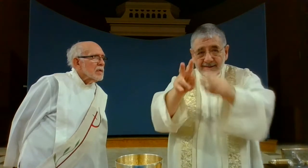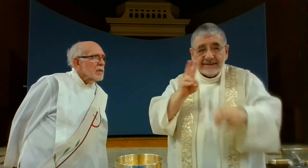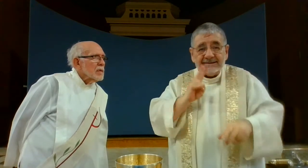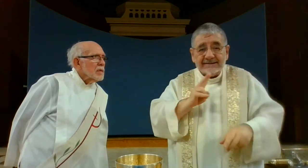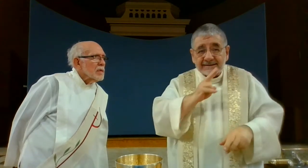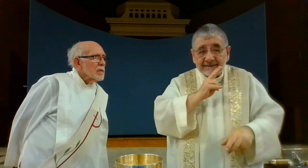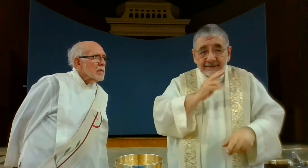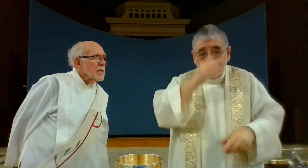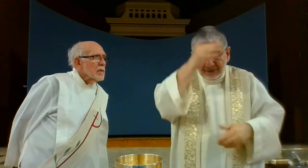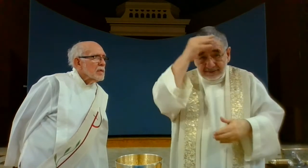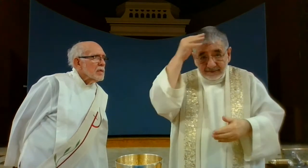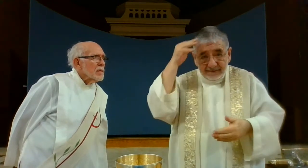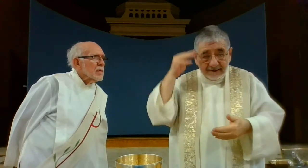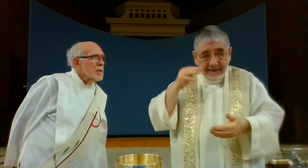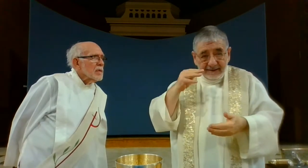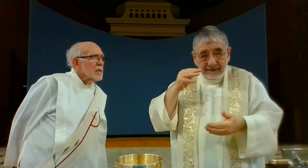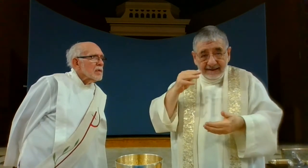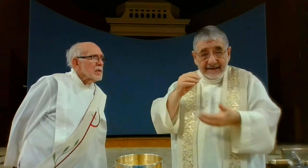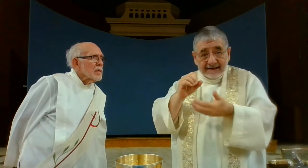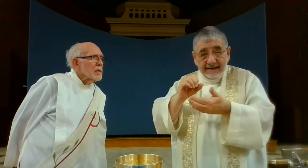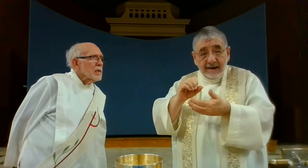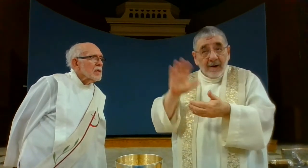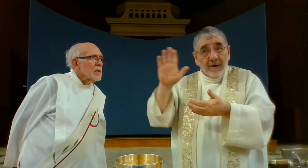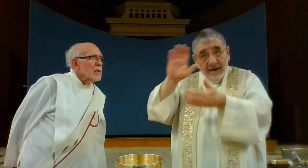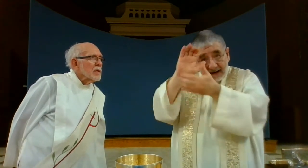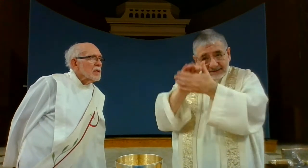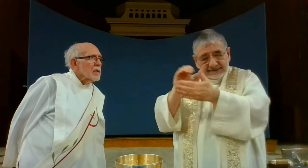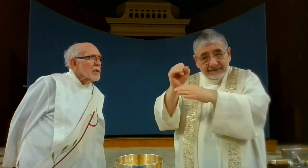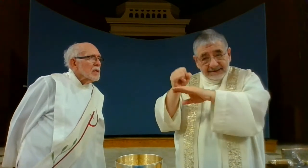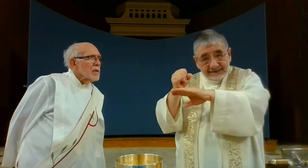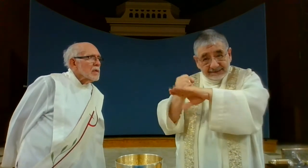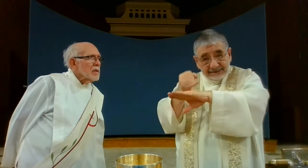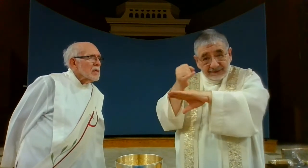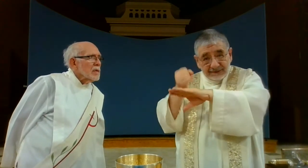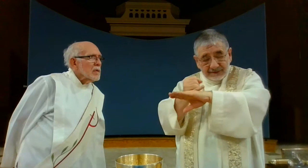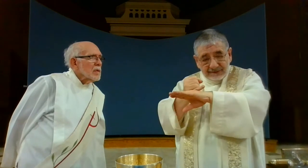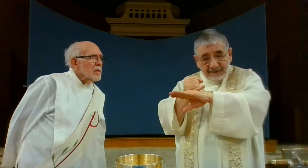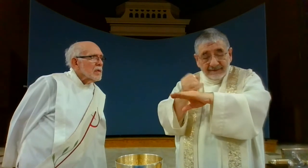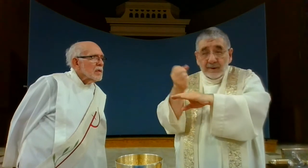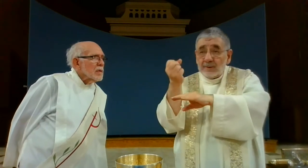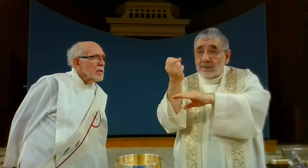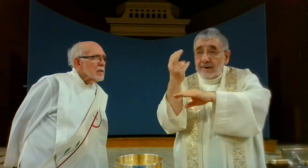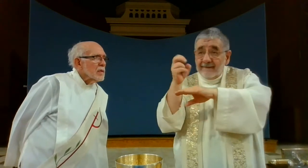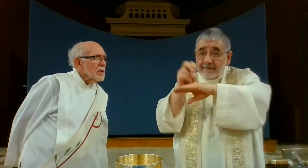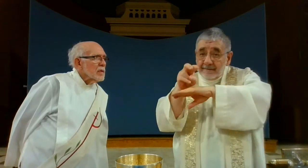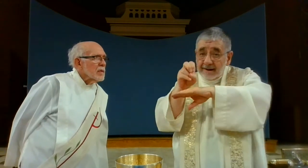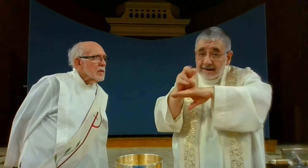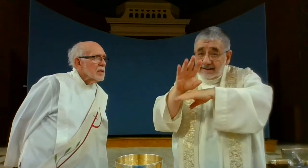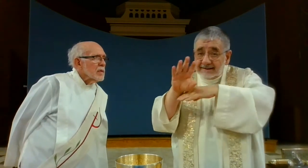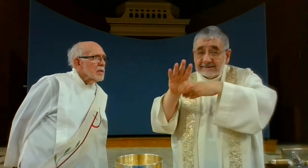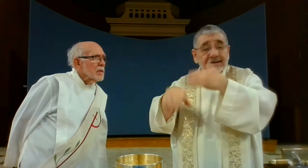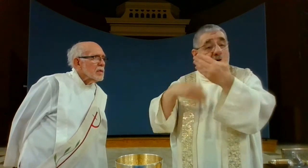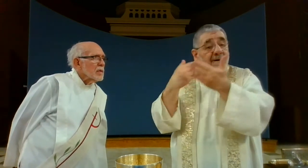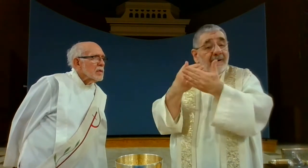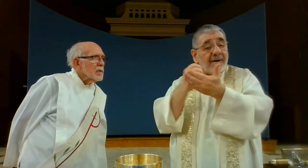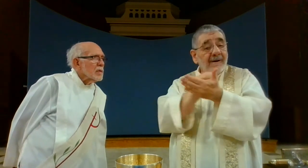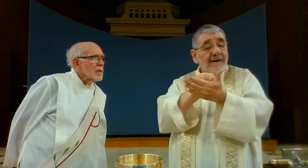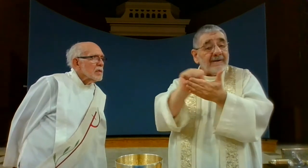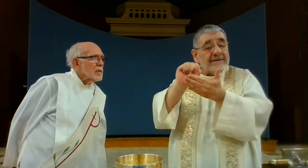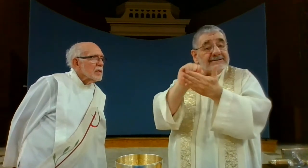Have mercy on us all, we pray, that with the Blessed Virgin Mary, with Blessed Joseph, her spouse, with the blessed